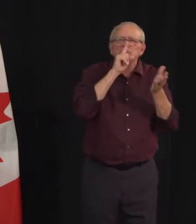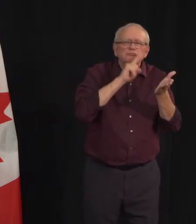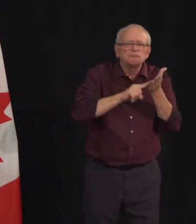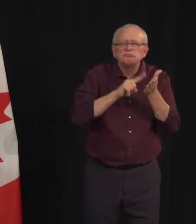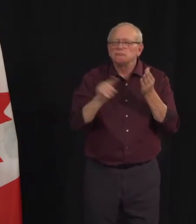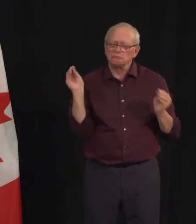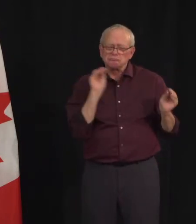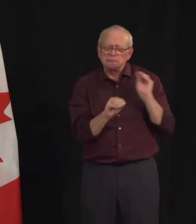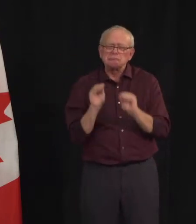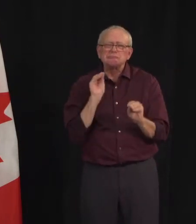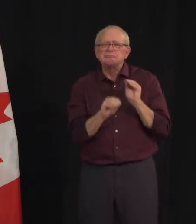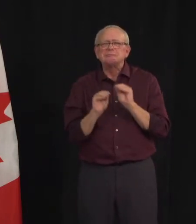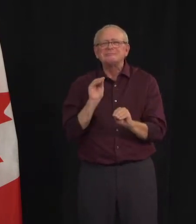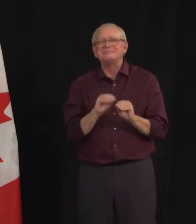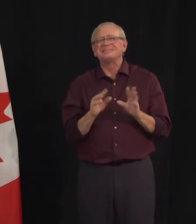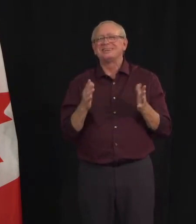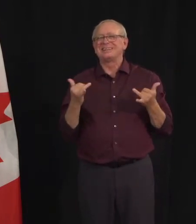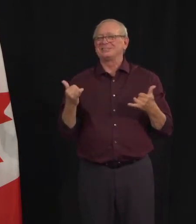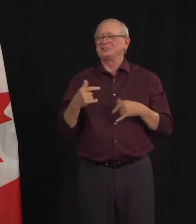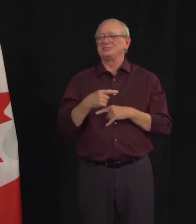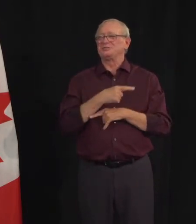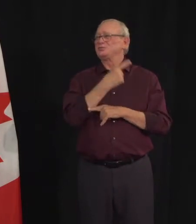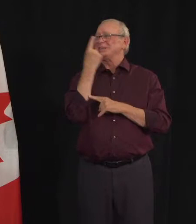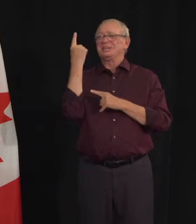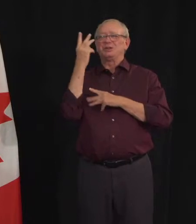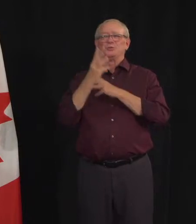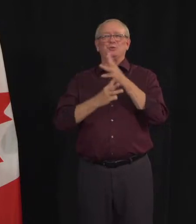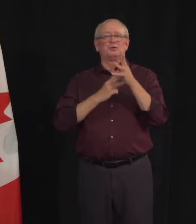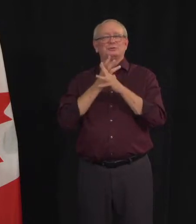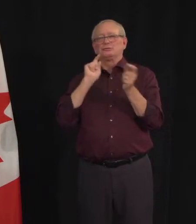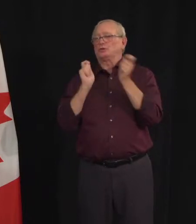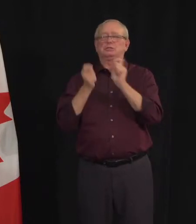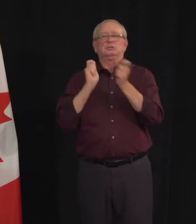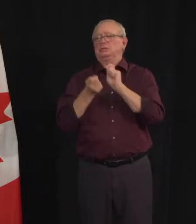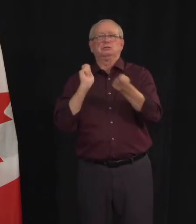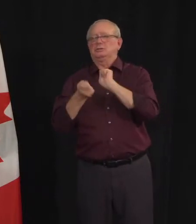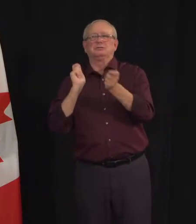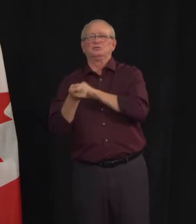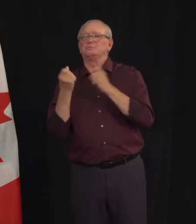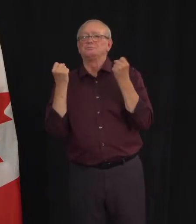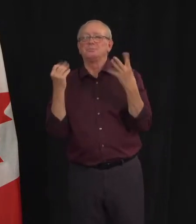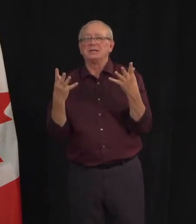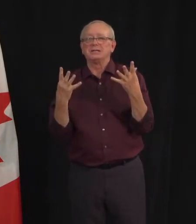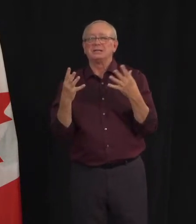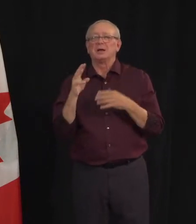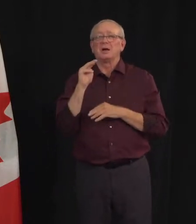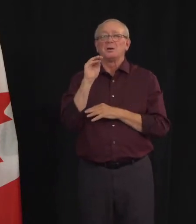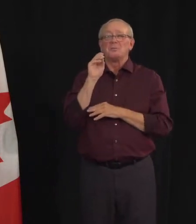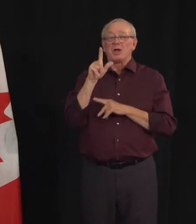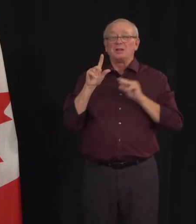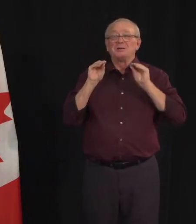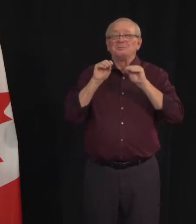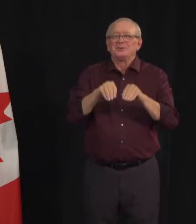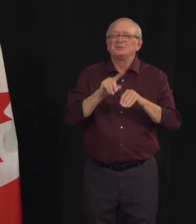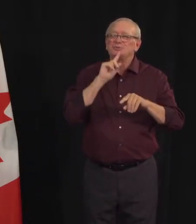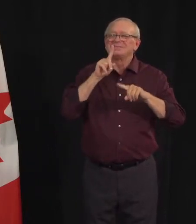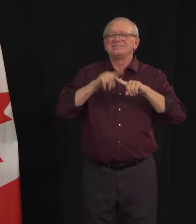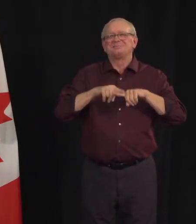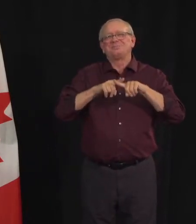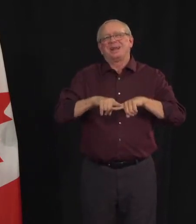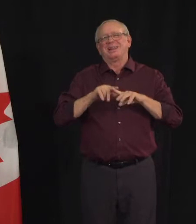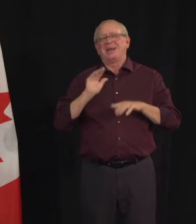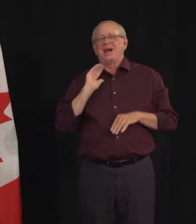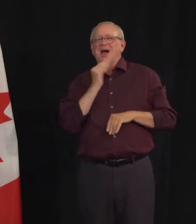continues to evolve, and a model depends on assumptions that are made and parameters that are set. So we're still in